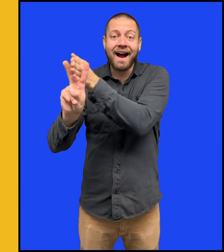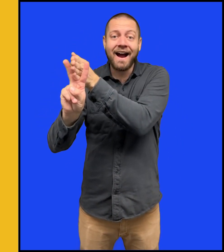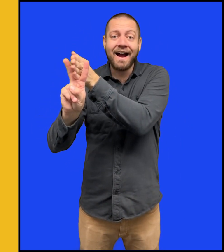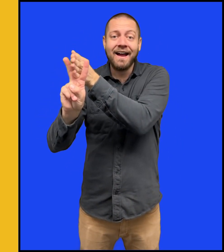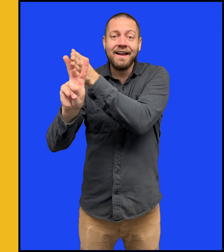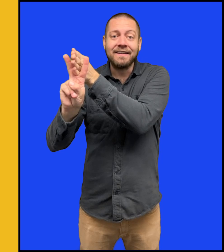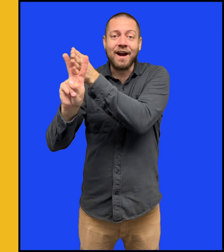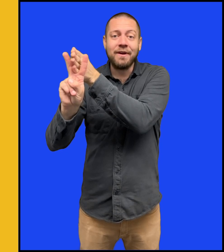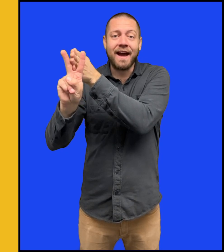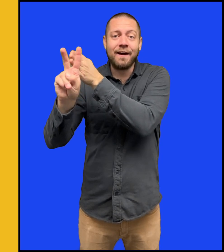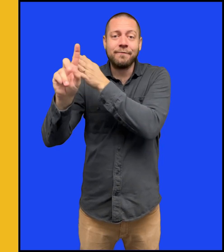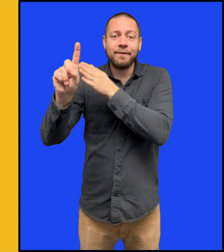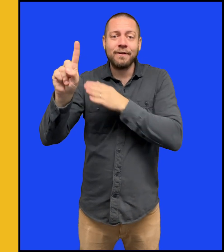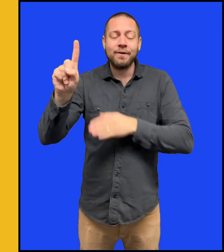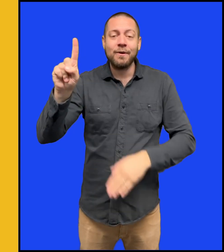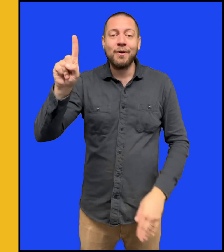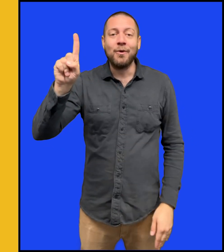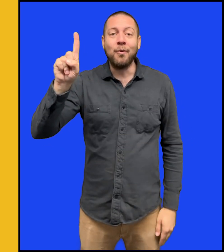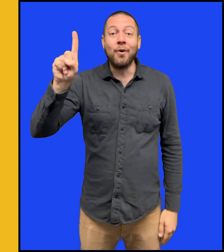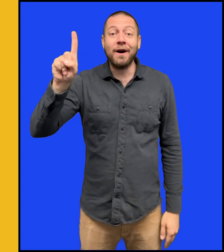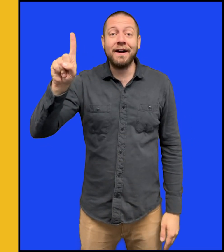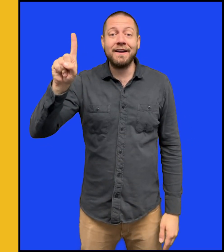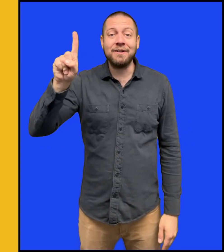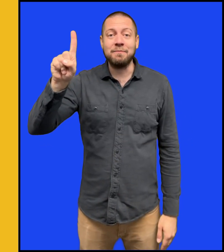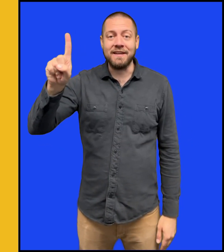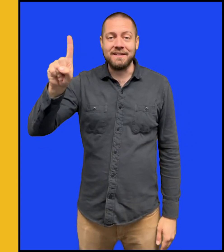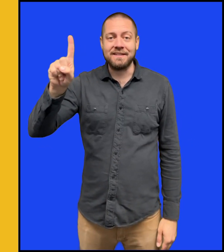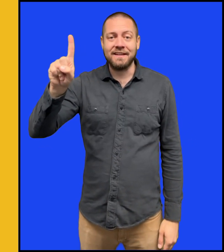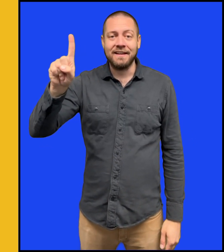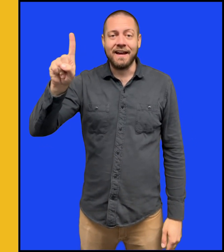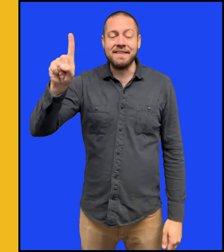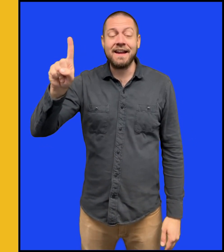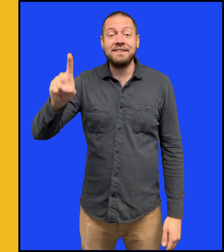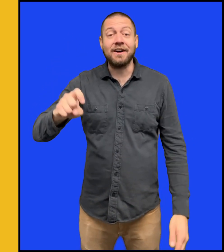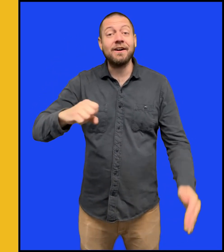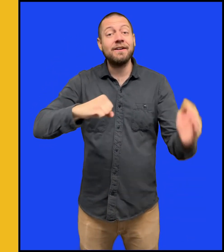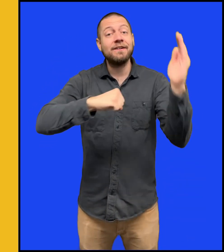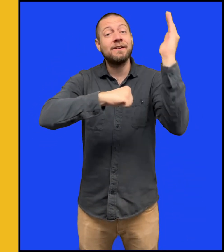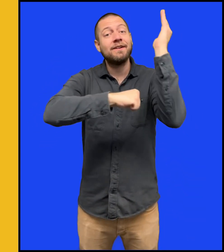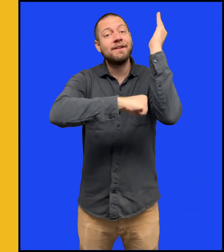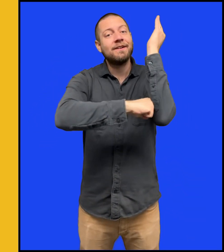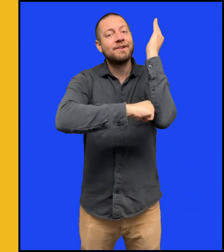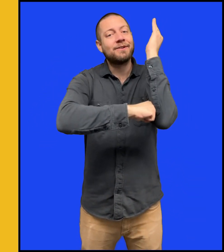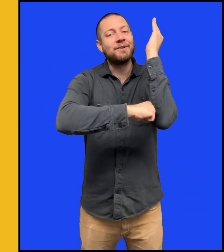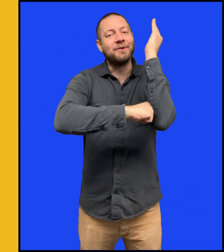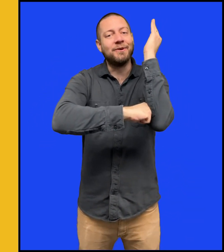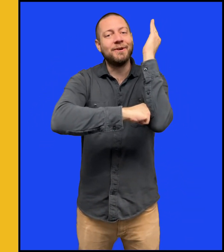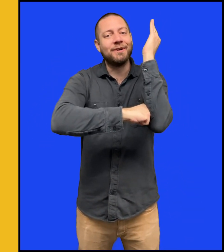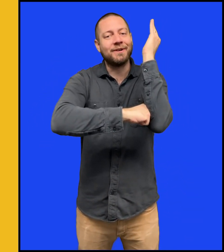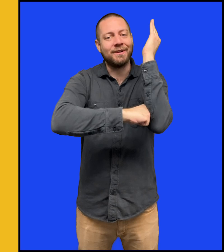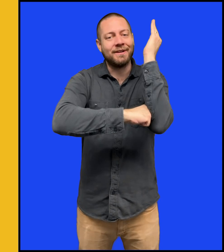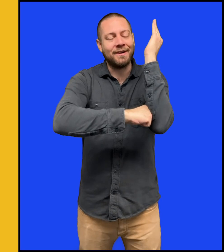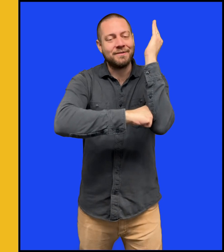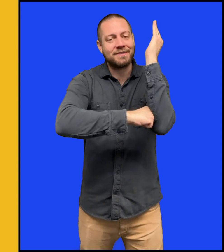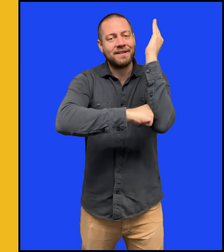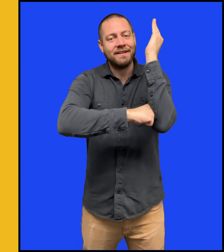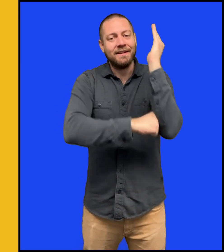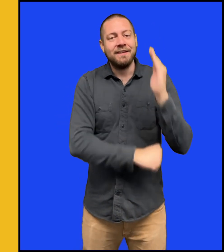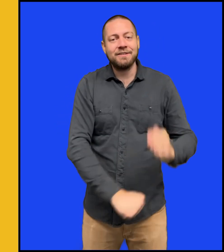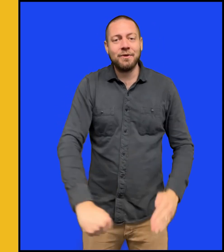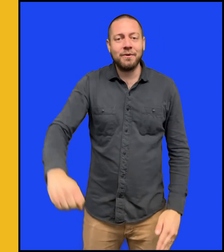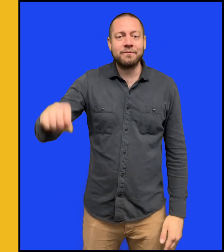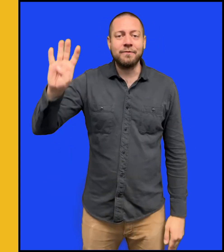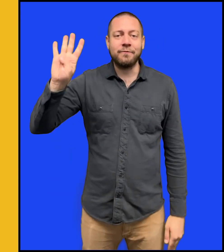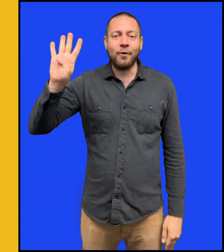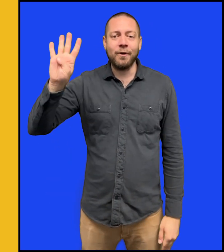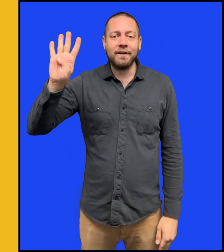Ah. Now we have 1 beat, and that is our quarter note.